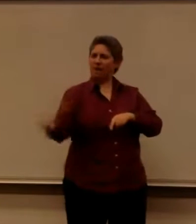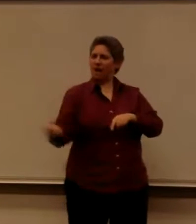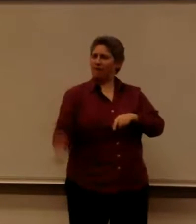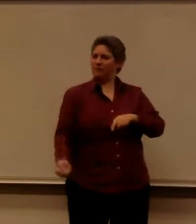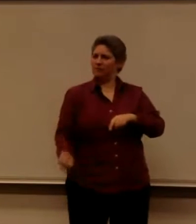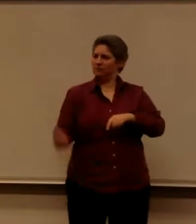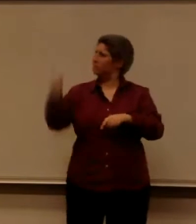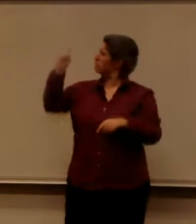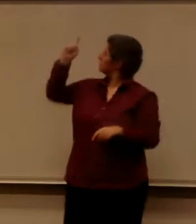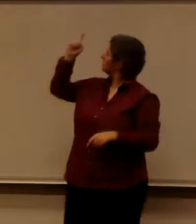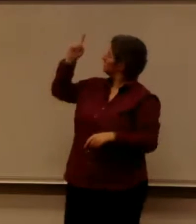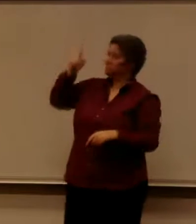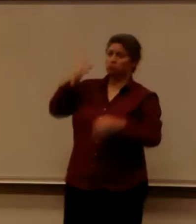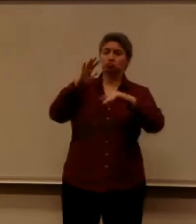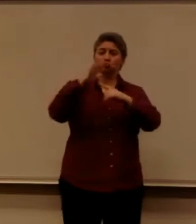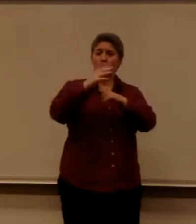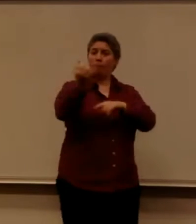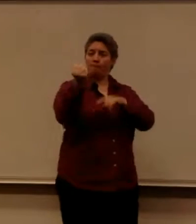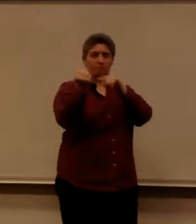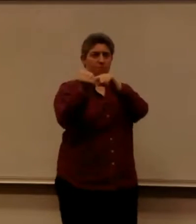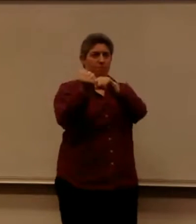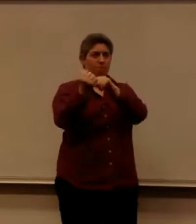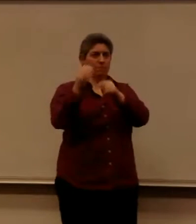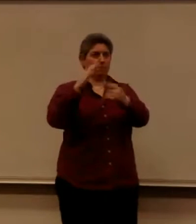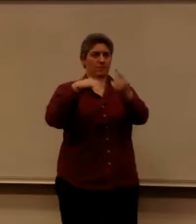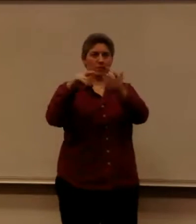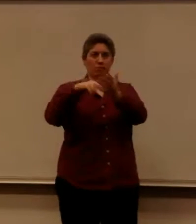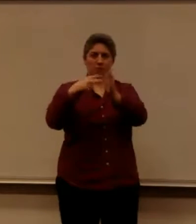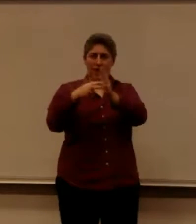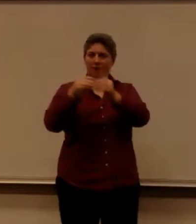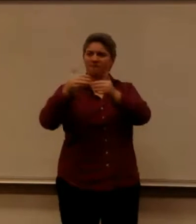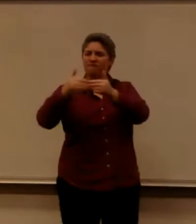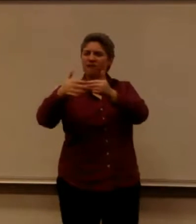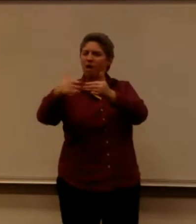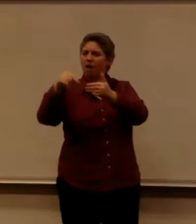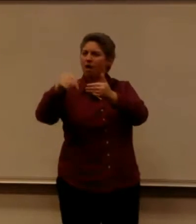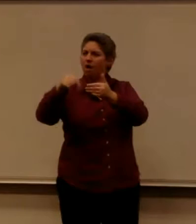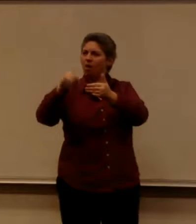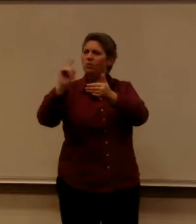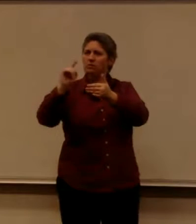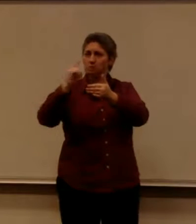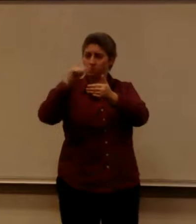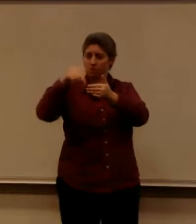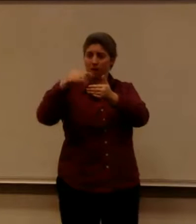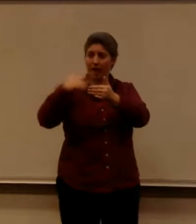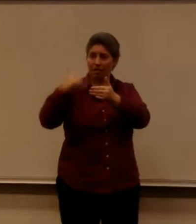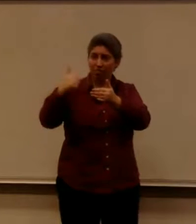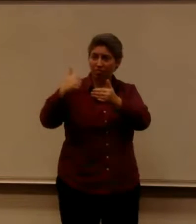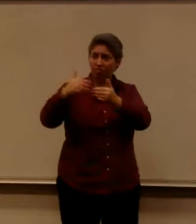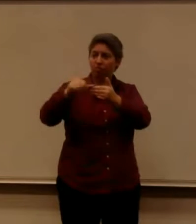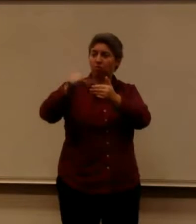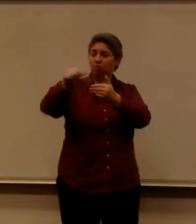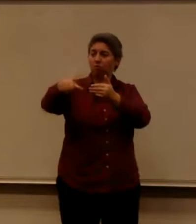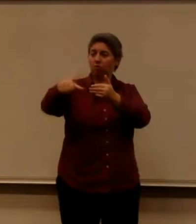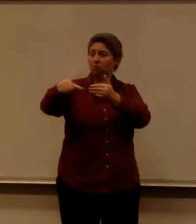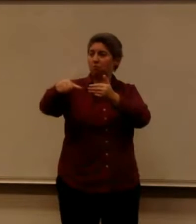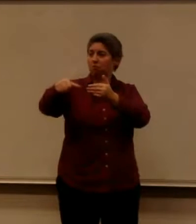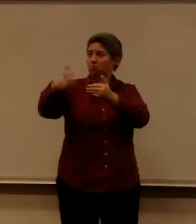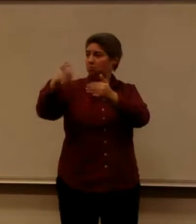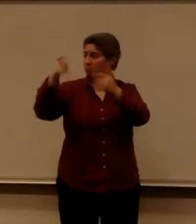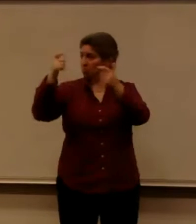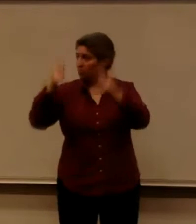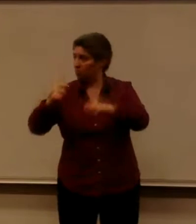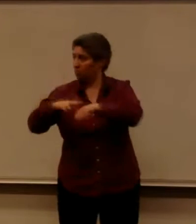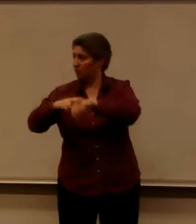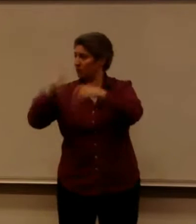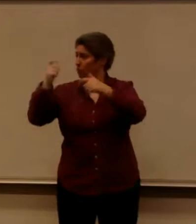to support that. So I think the metaphor of a filing cabinet is quite important. If you think about each of these represent a drawer,